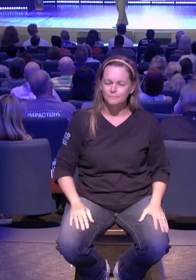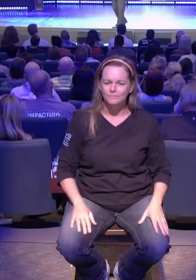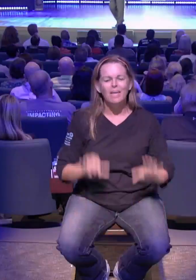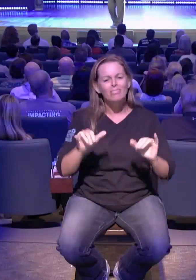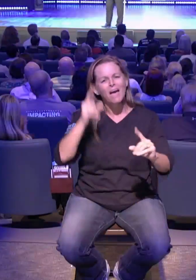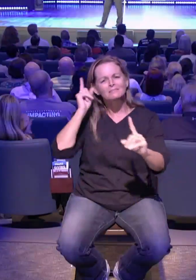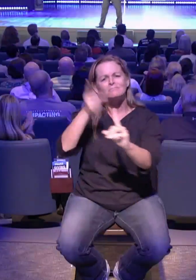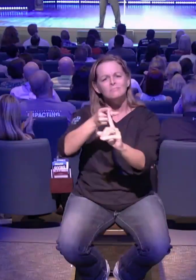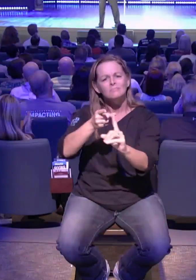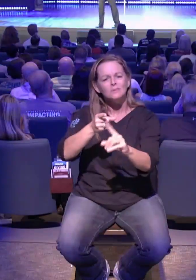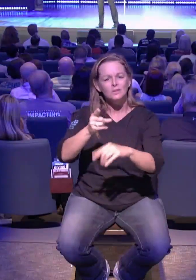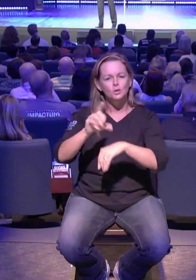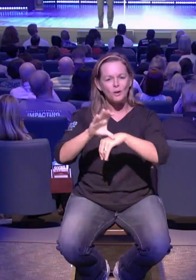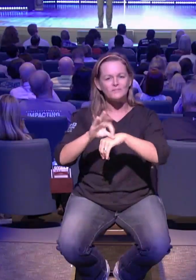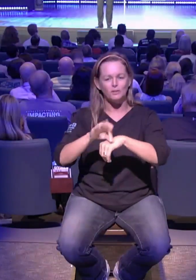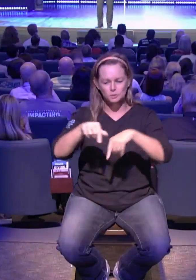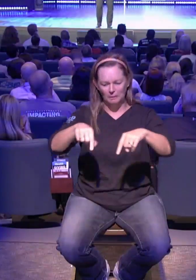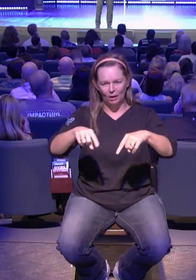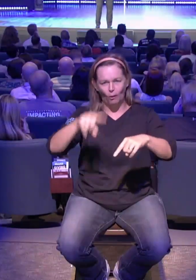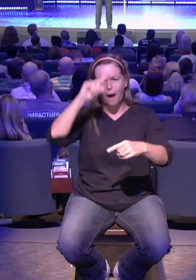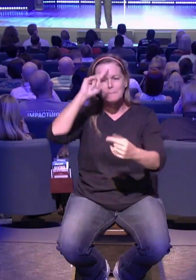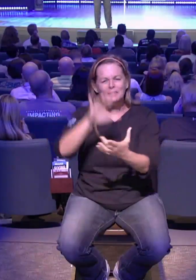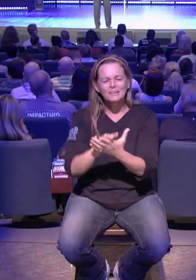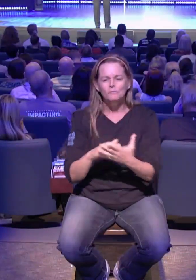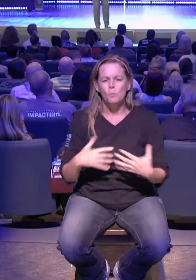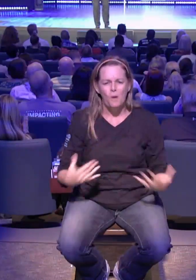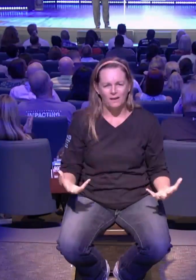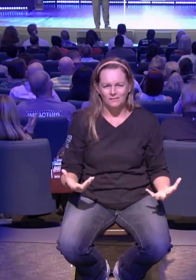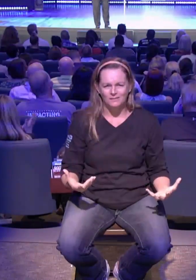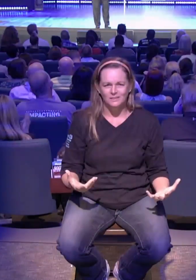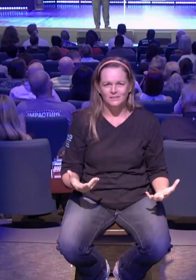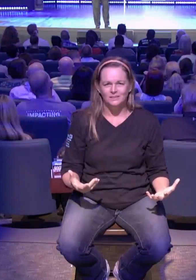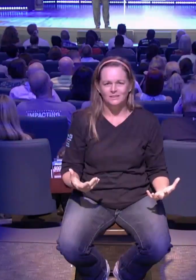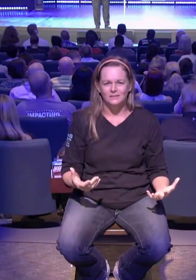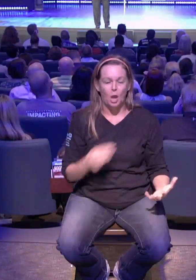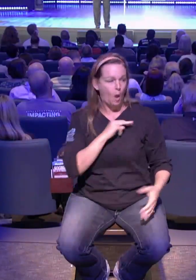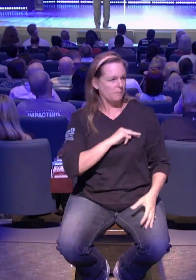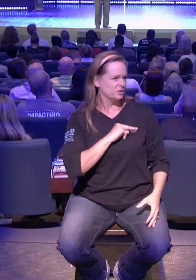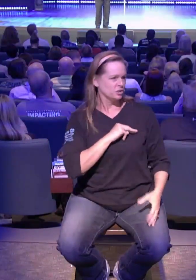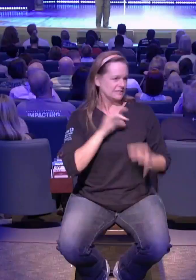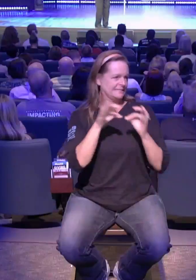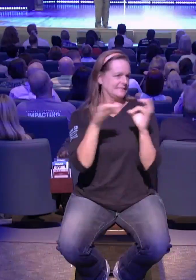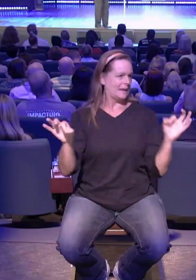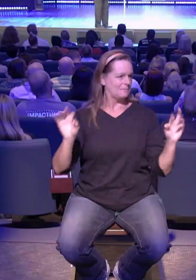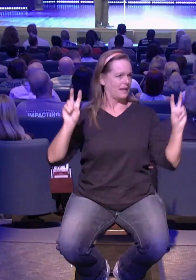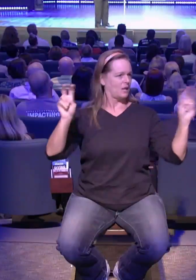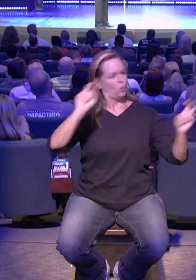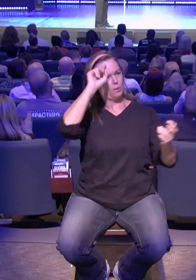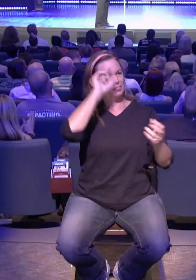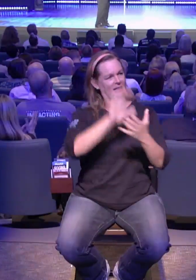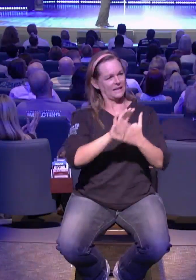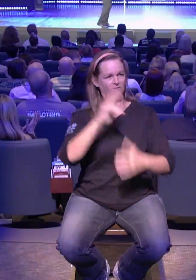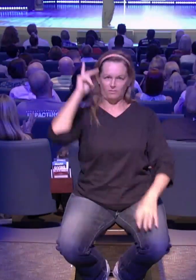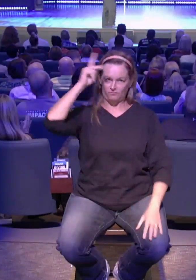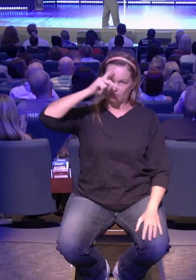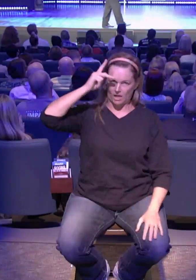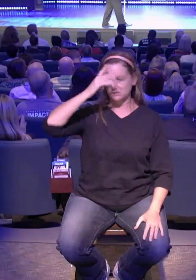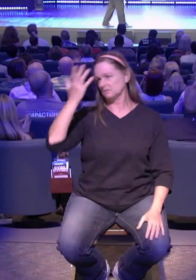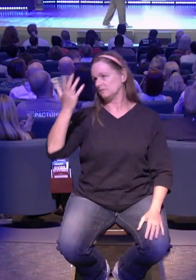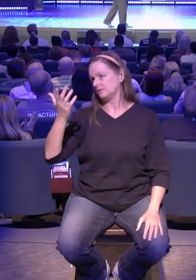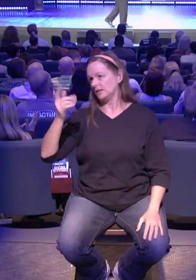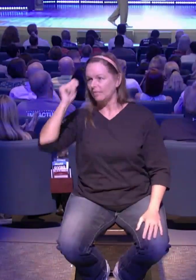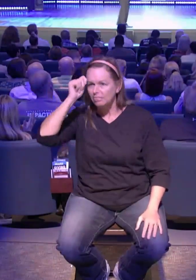Fellowship, is the more time we spend with Jesus, the more we will witness lives that have been